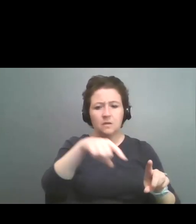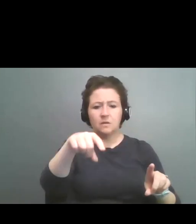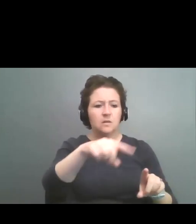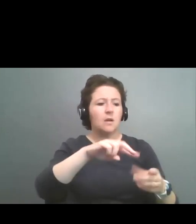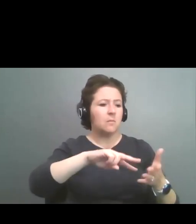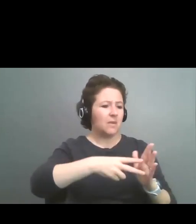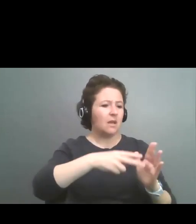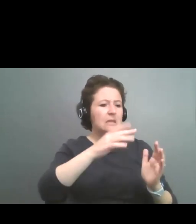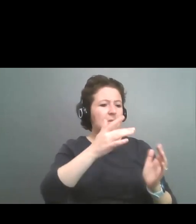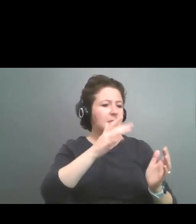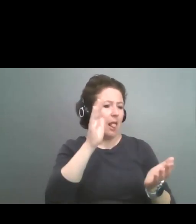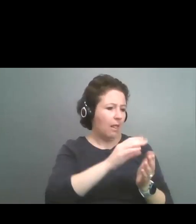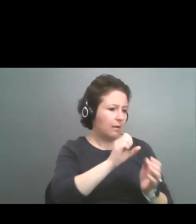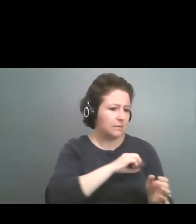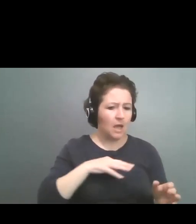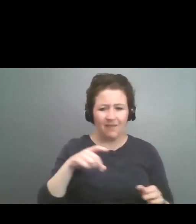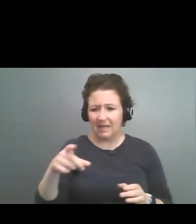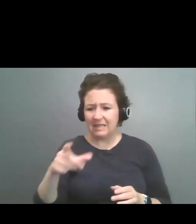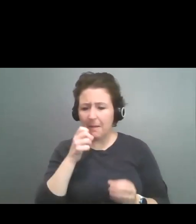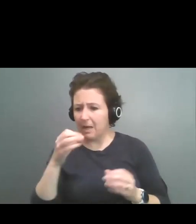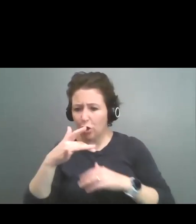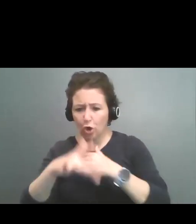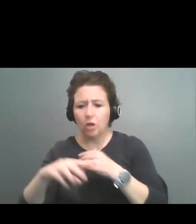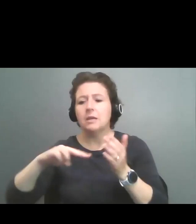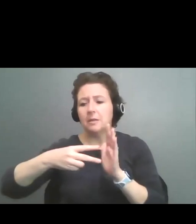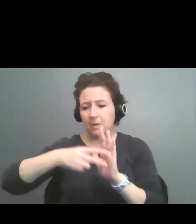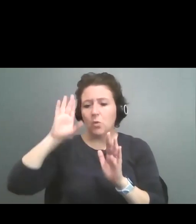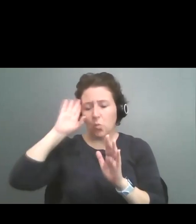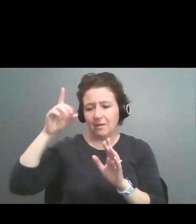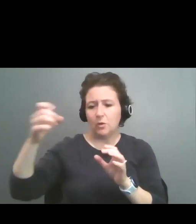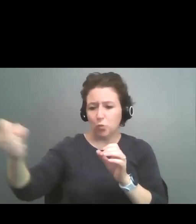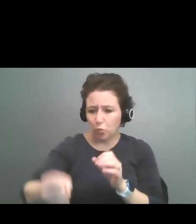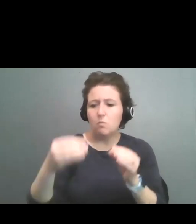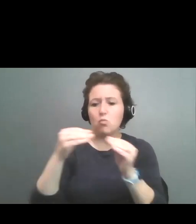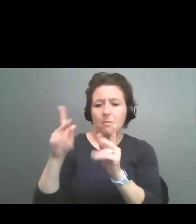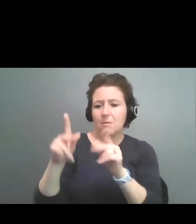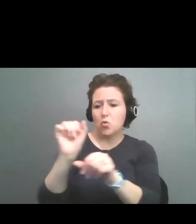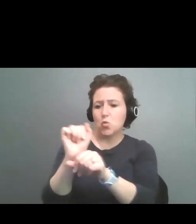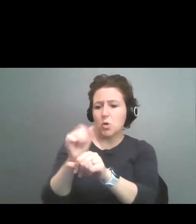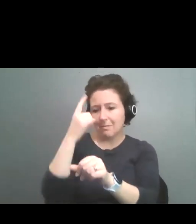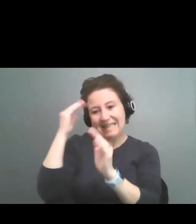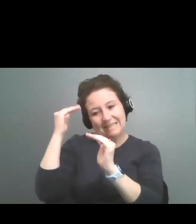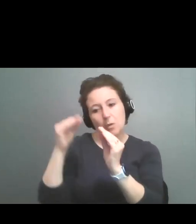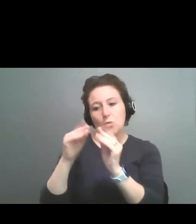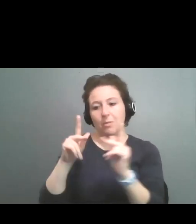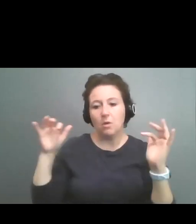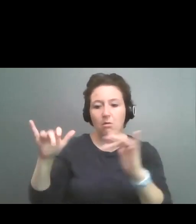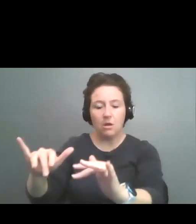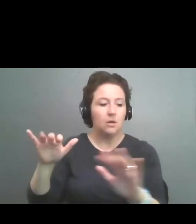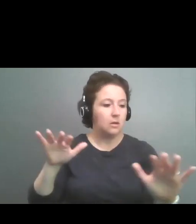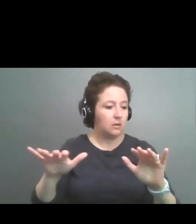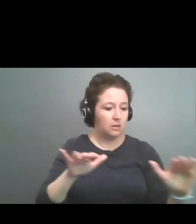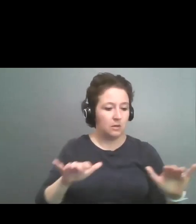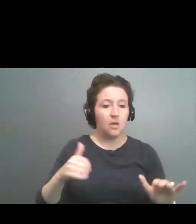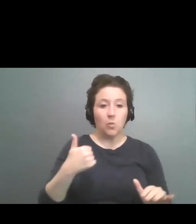people that will actually, the 3 or 4 that will run the e-poll books. So we're kind of putting a day-by-day, A plan, a